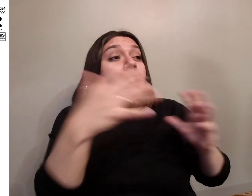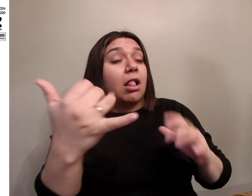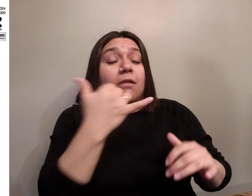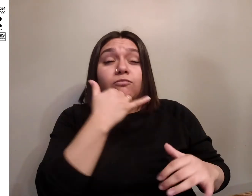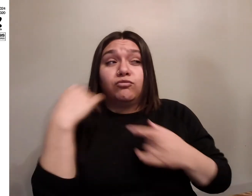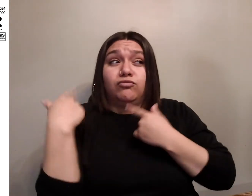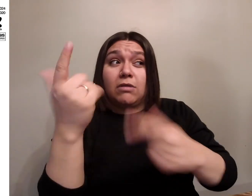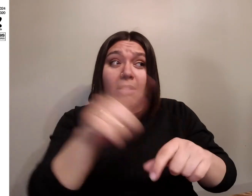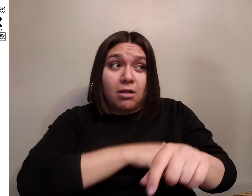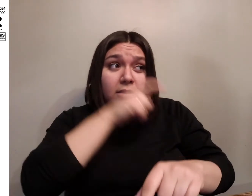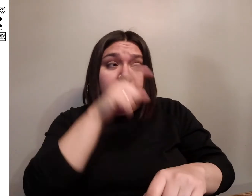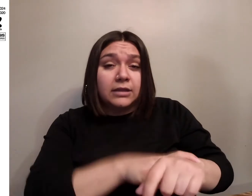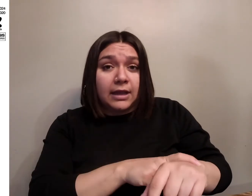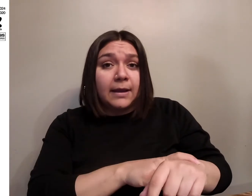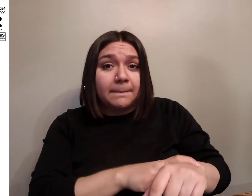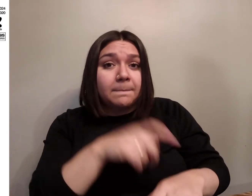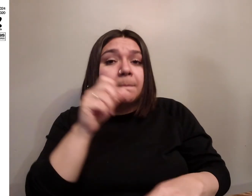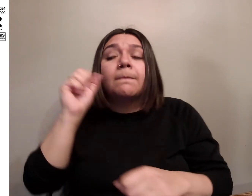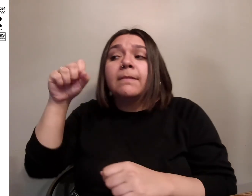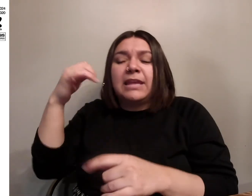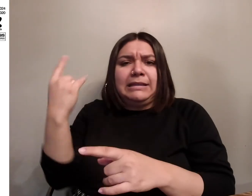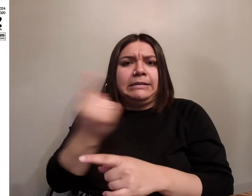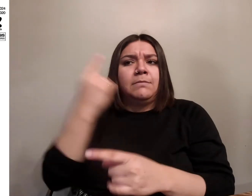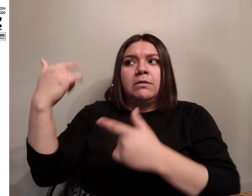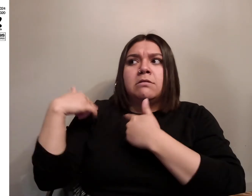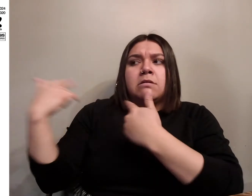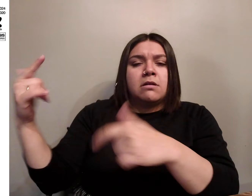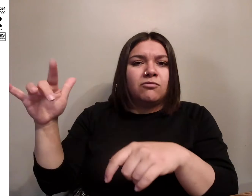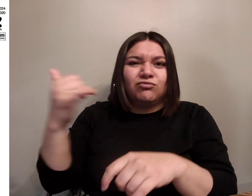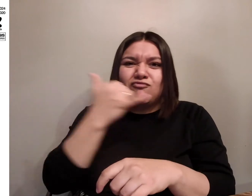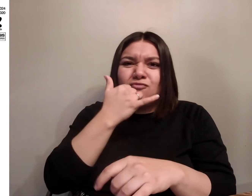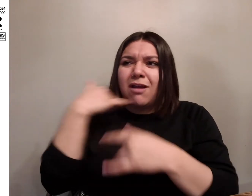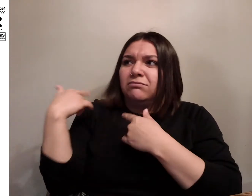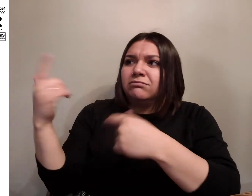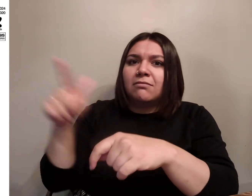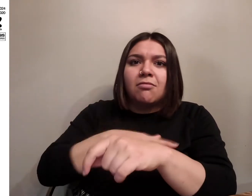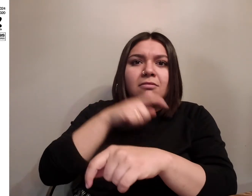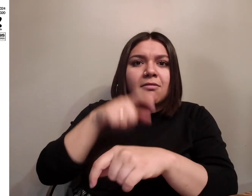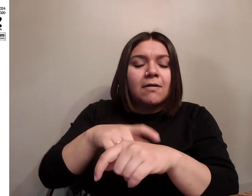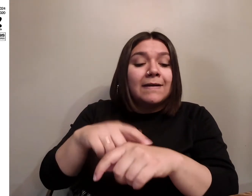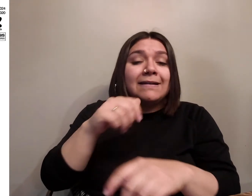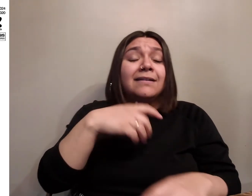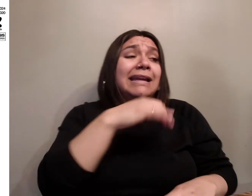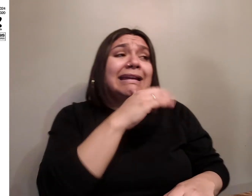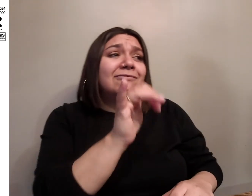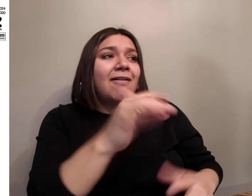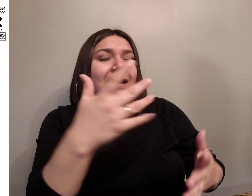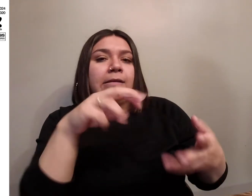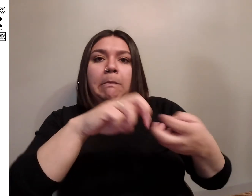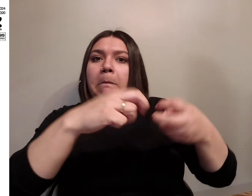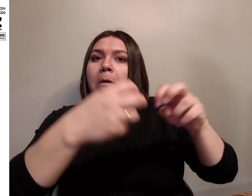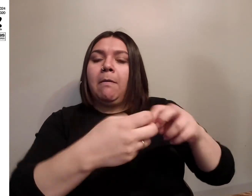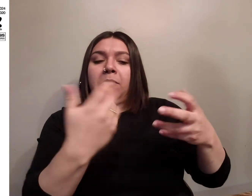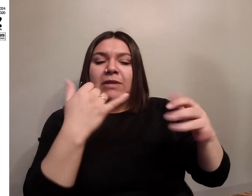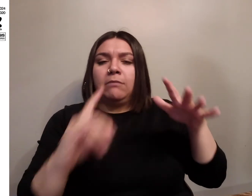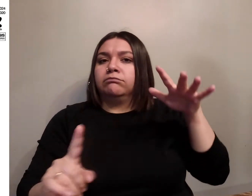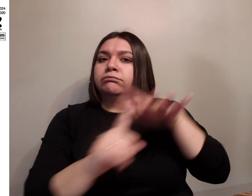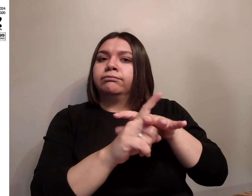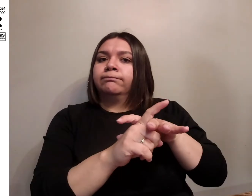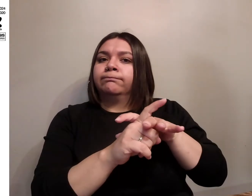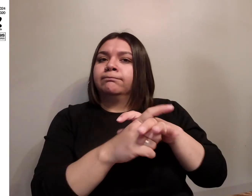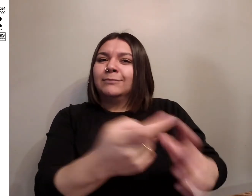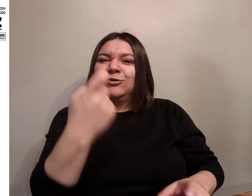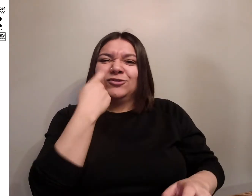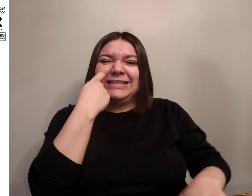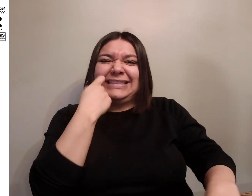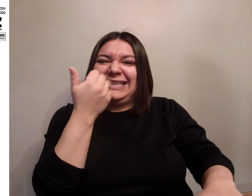gotten used to it. But something has gone wrong for a long time. Yeah, something's gone wrong for a long time. So it's not as